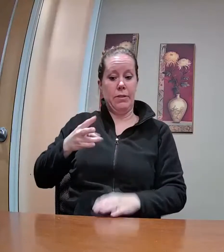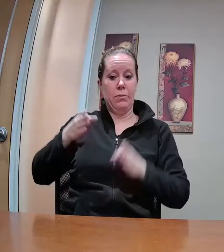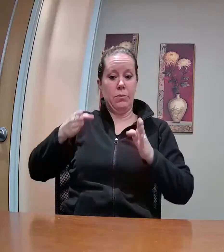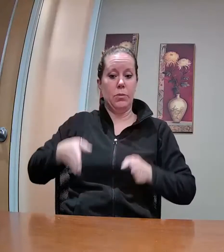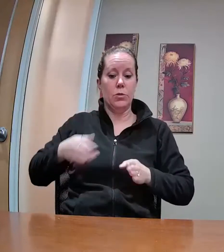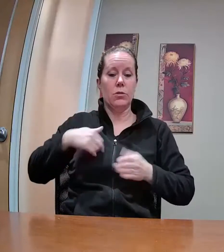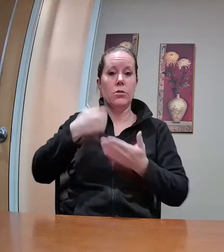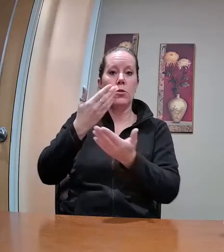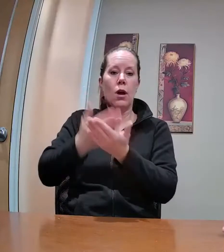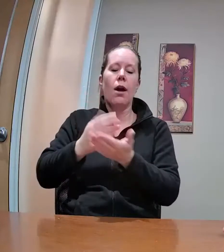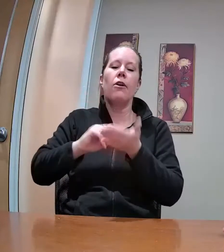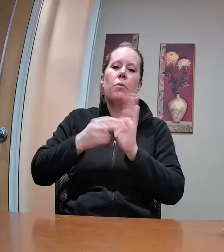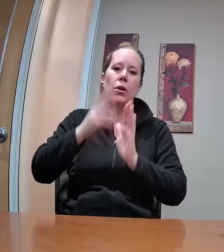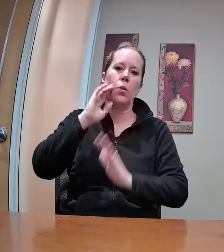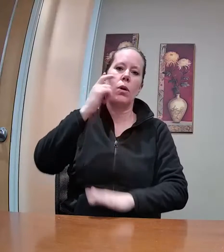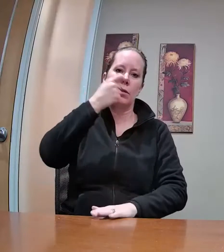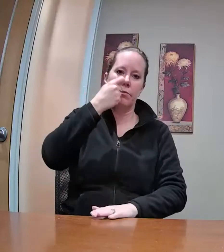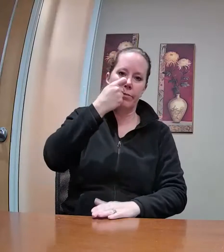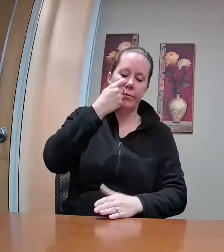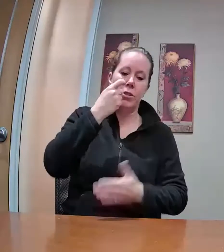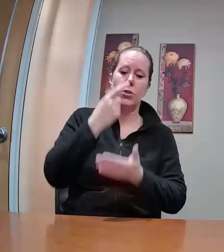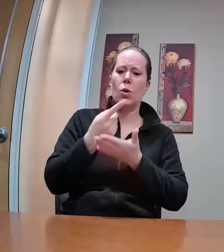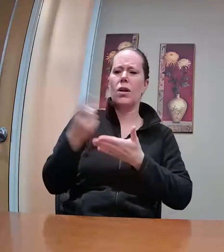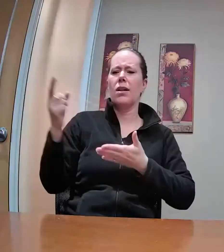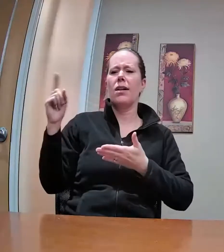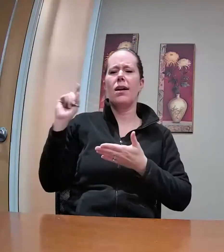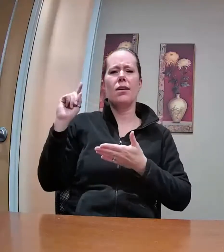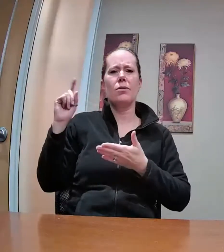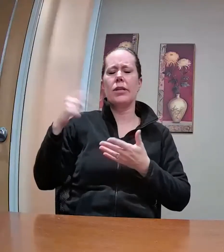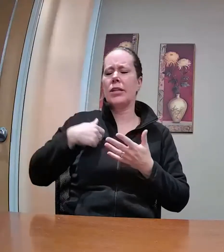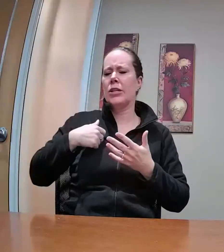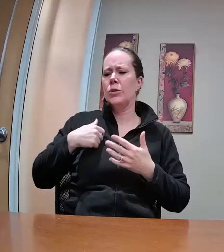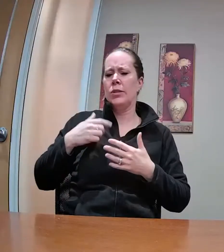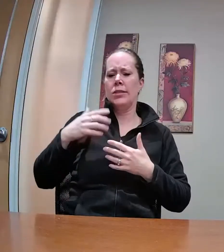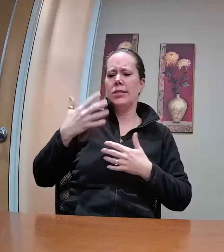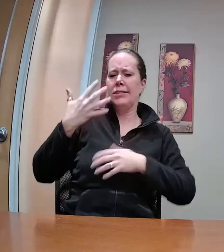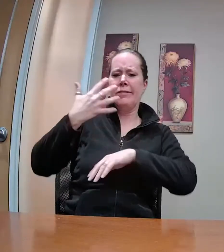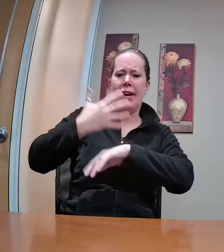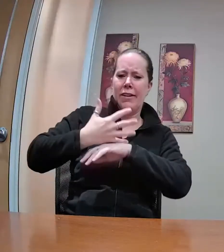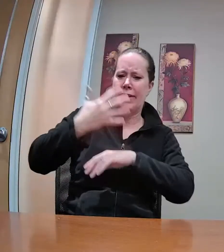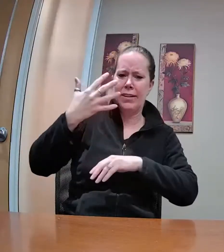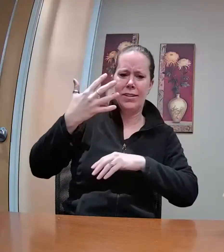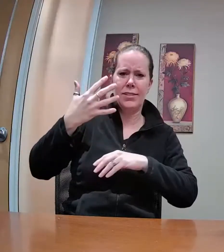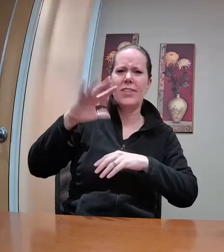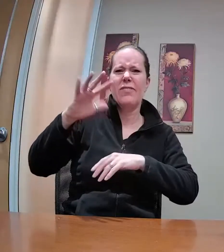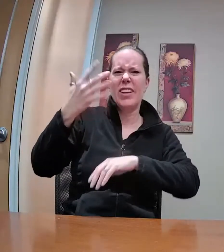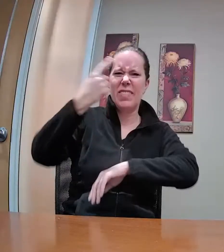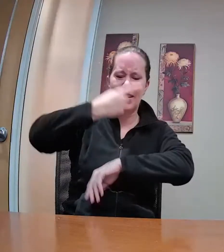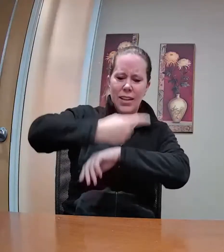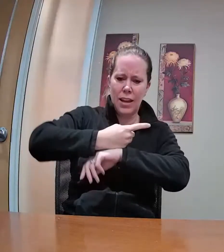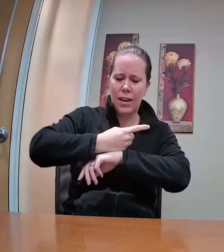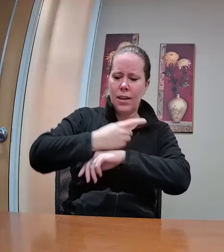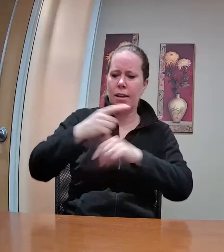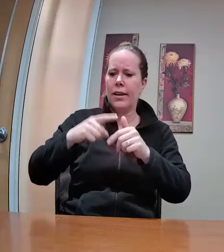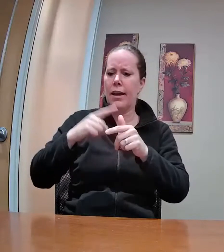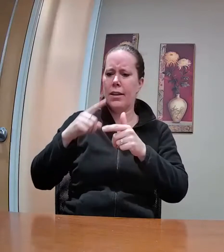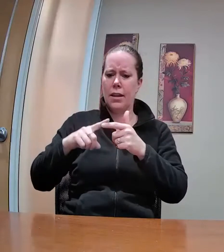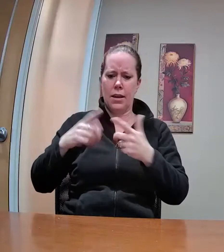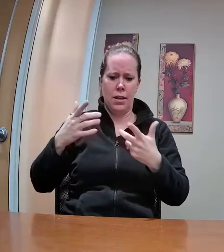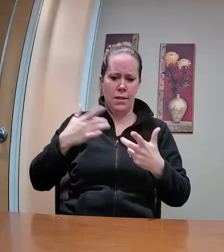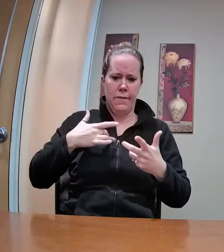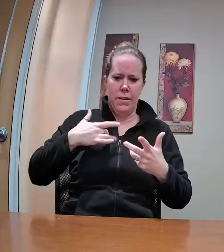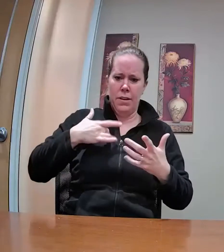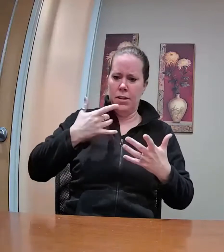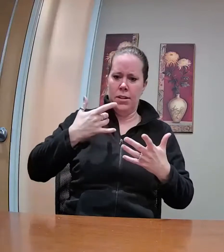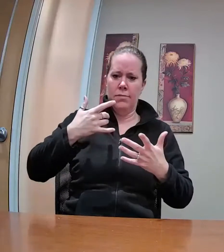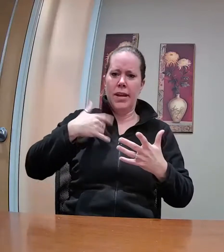a Friday, and it's every 5 people who come in. And one day we did 15, but then we found out through the day that we only had 3